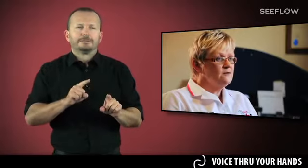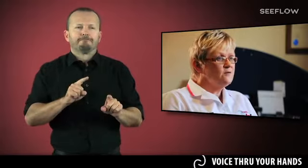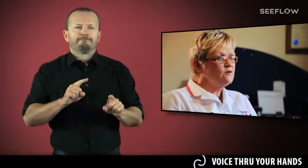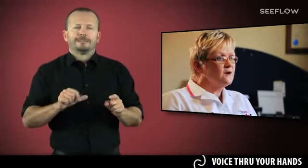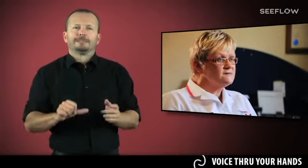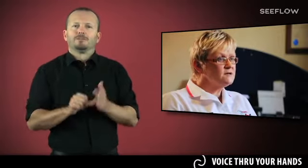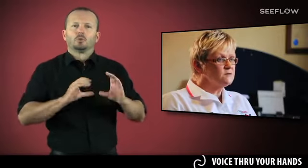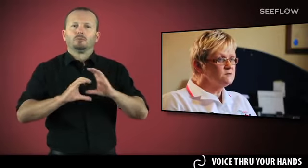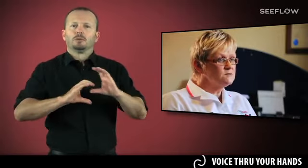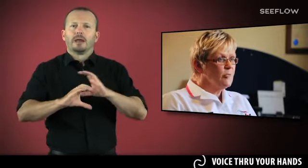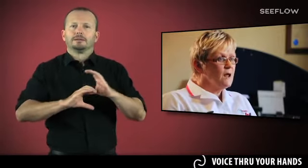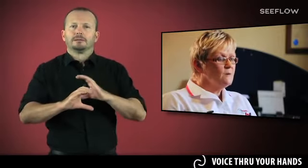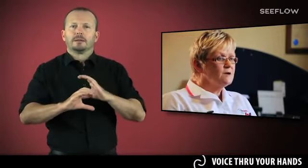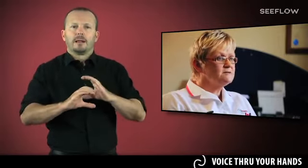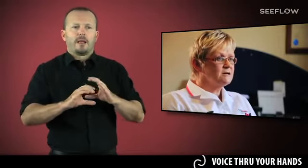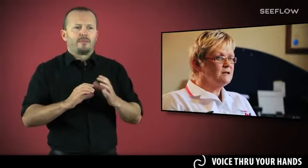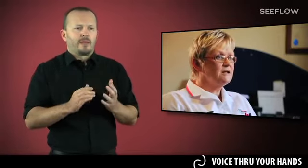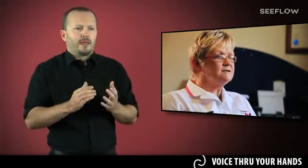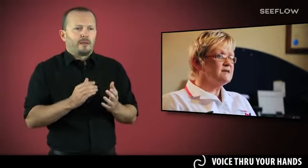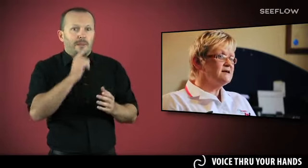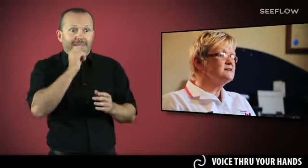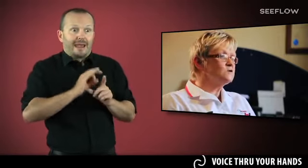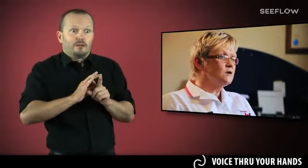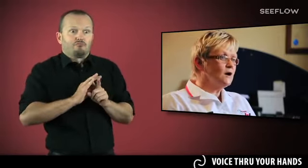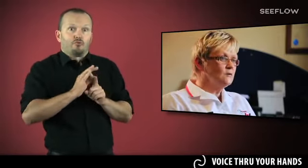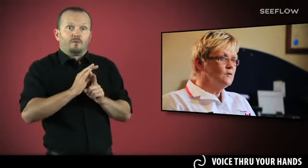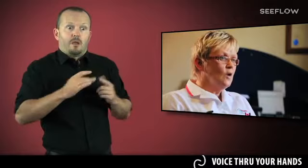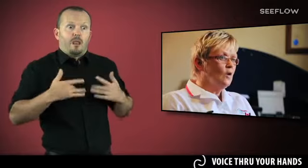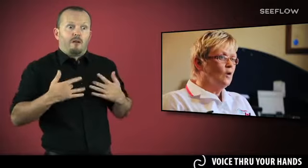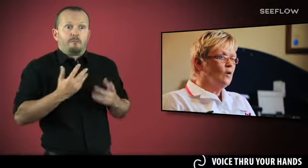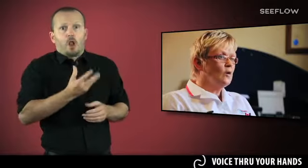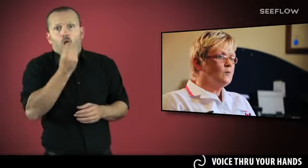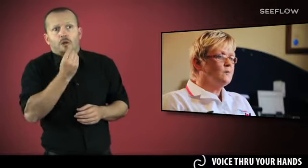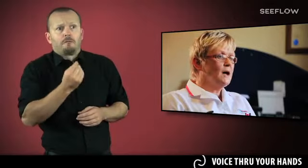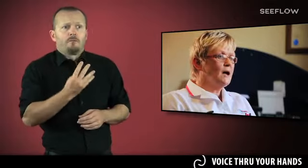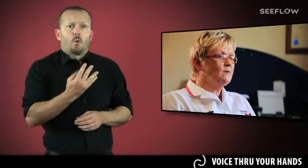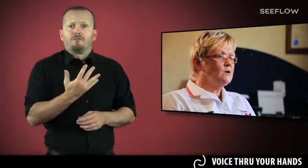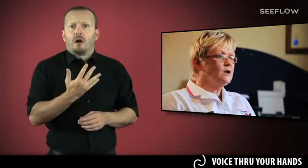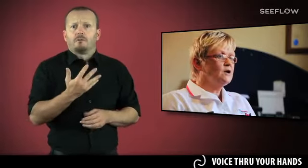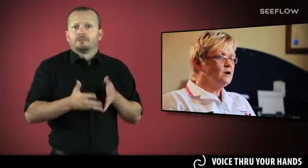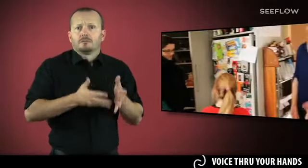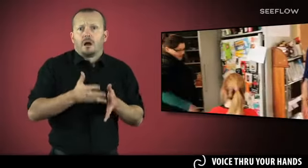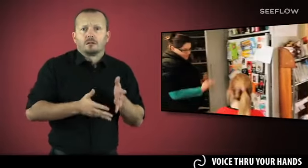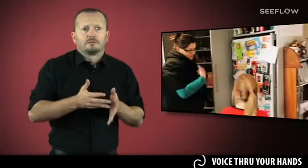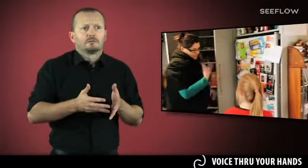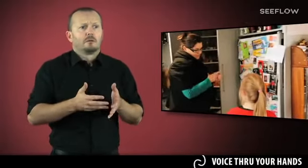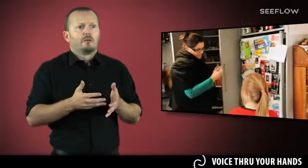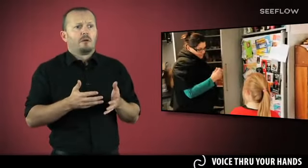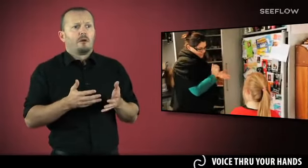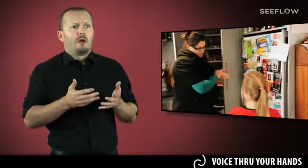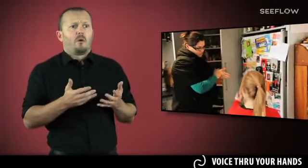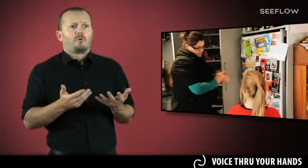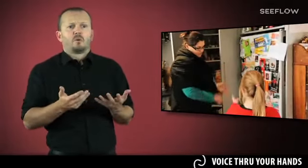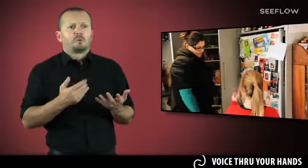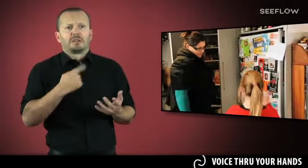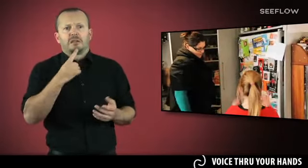by learning 4 or 5 skills, but can suddenly say yes or no, or can learn the sign for a